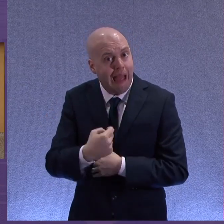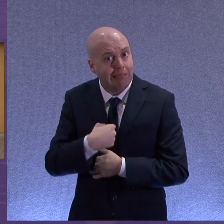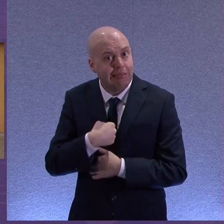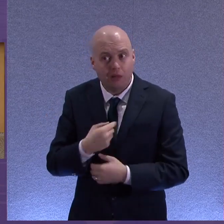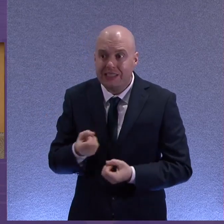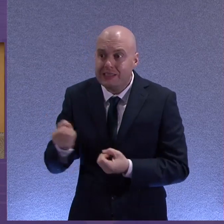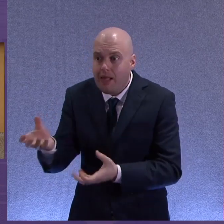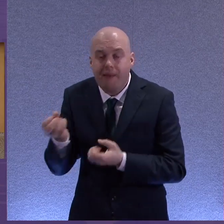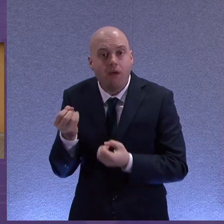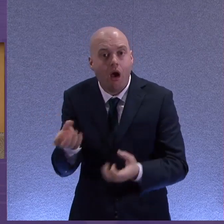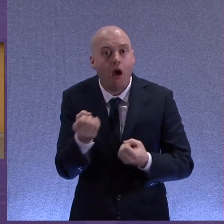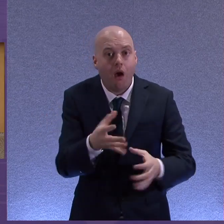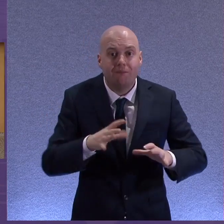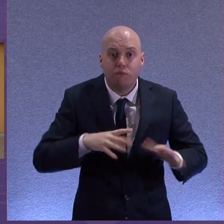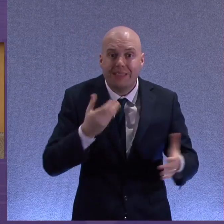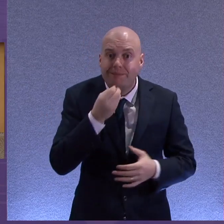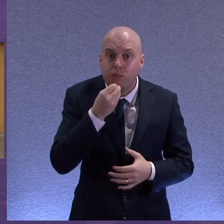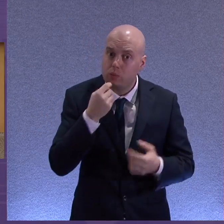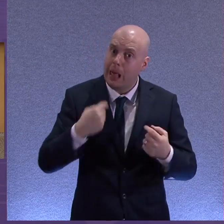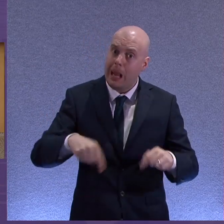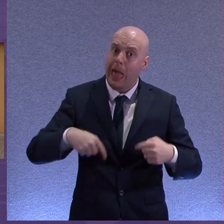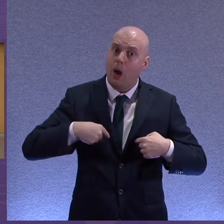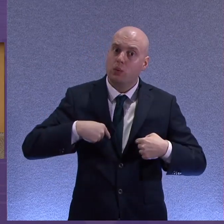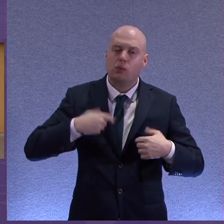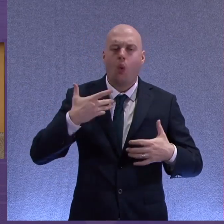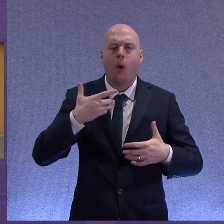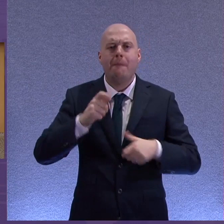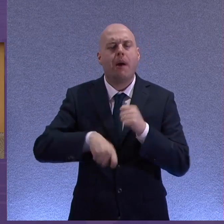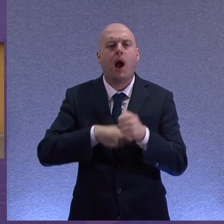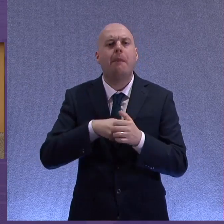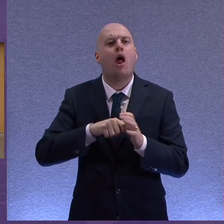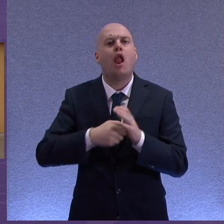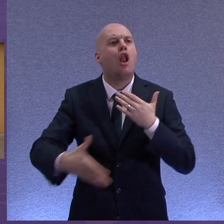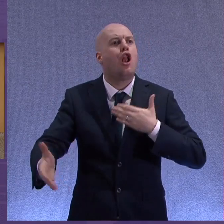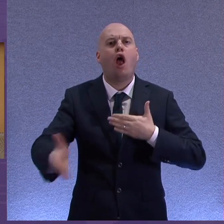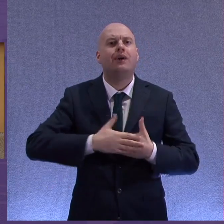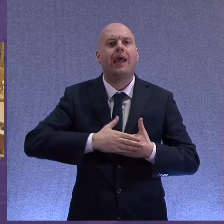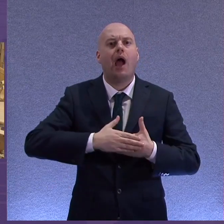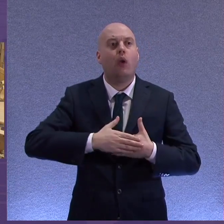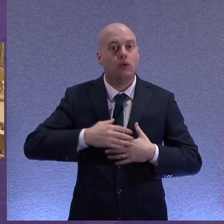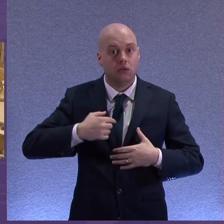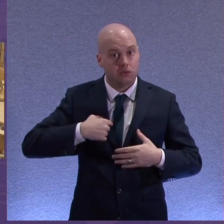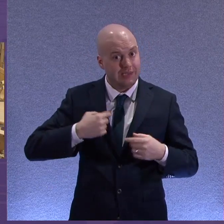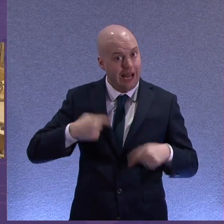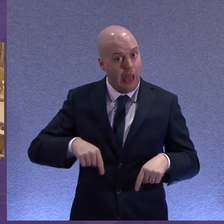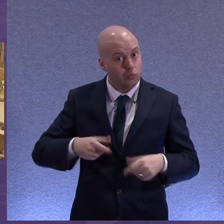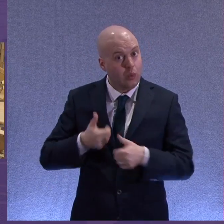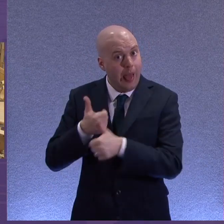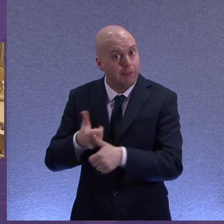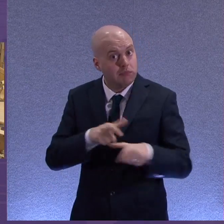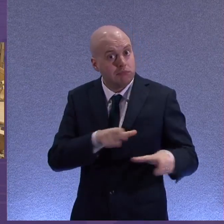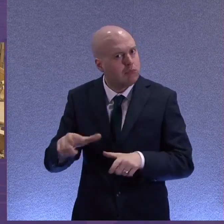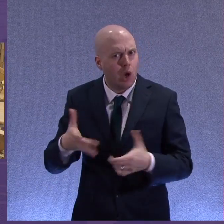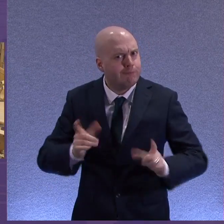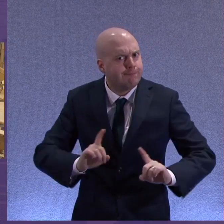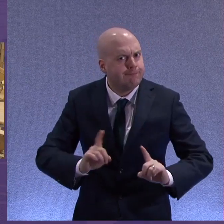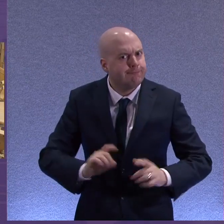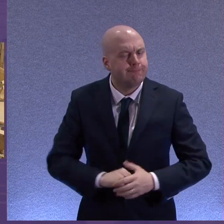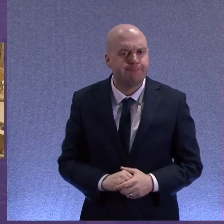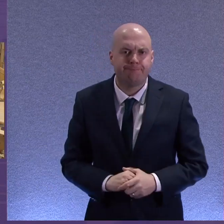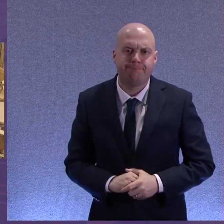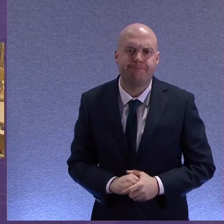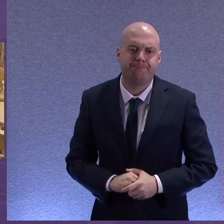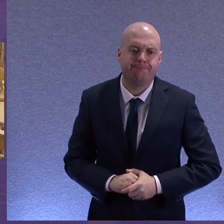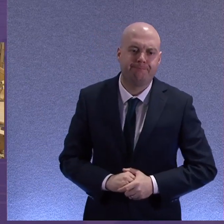the system that will operate to allow key workers to move freely during that lockdown period? First Minister. Can I firstly